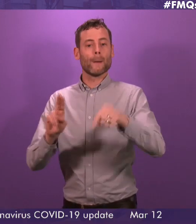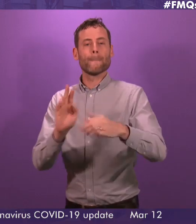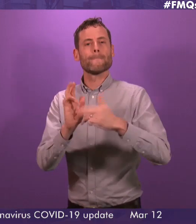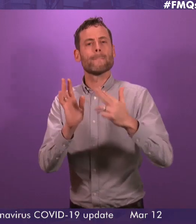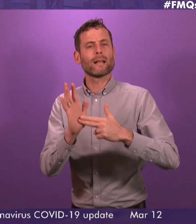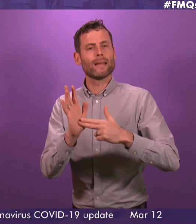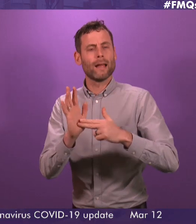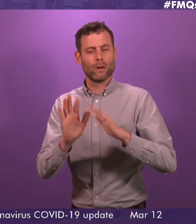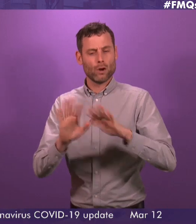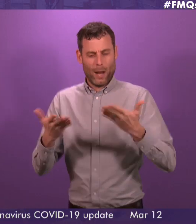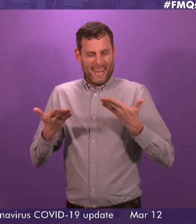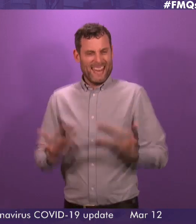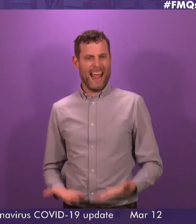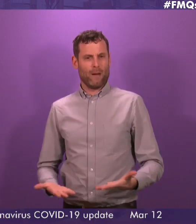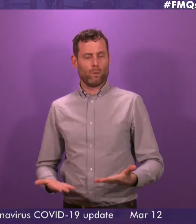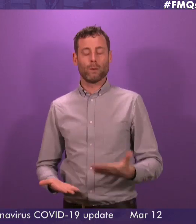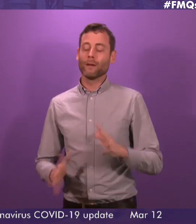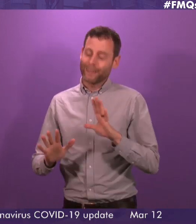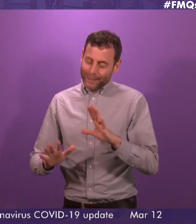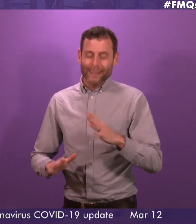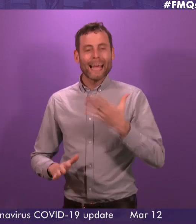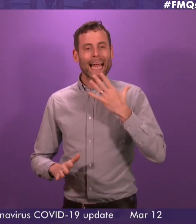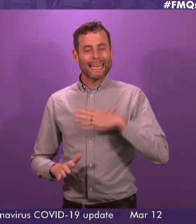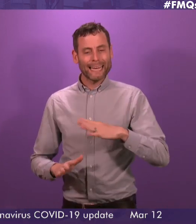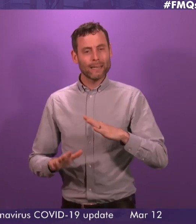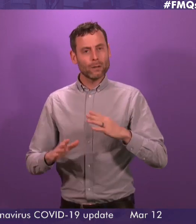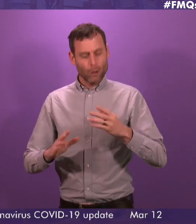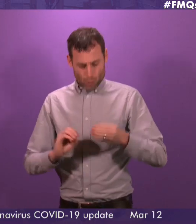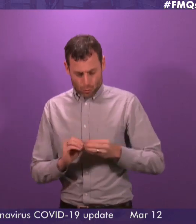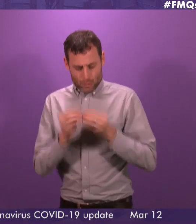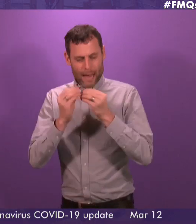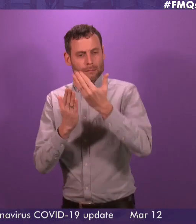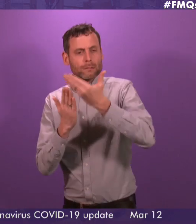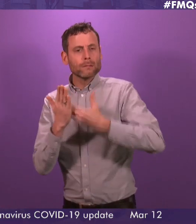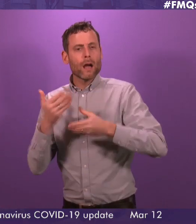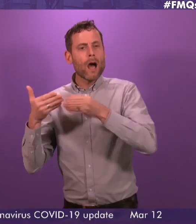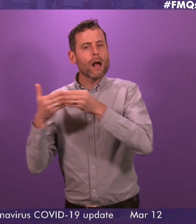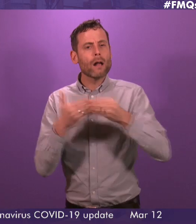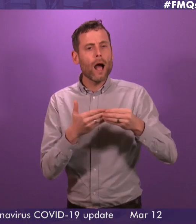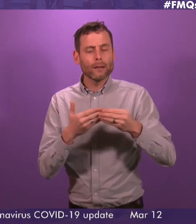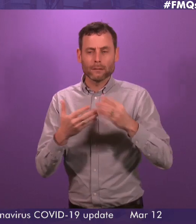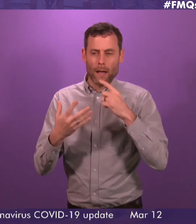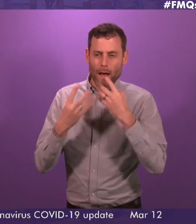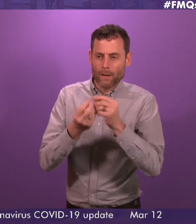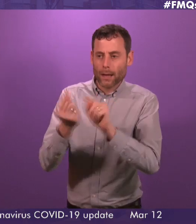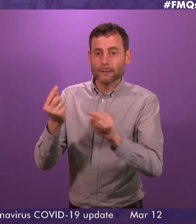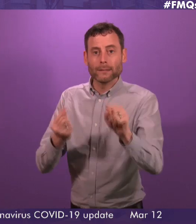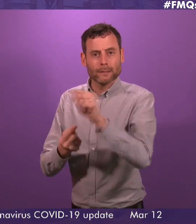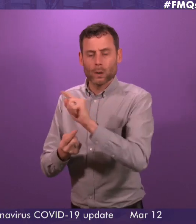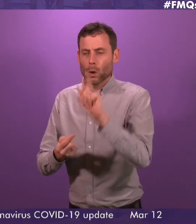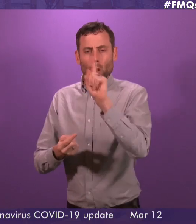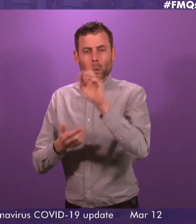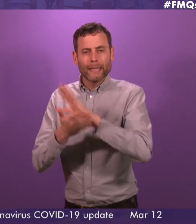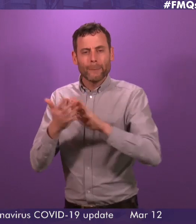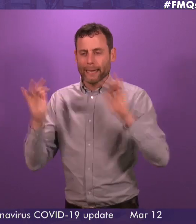people need particular guidance, as I've said, that we will work on over the weekend about what actually does it mean in terms of mass